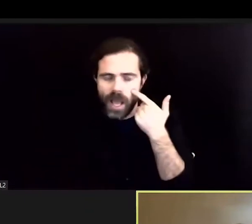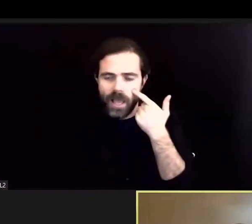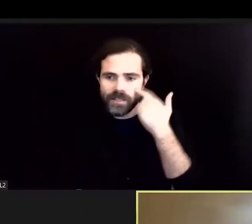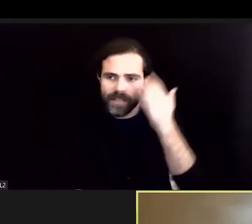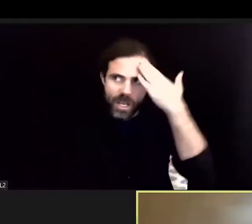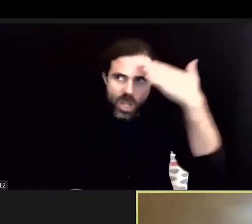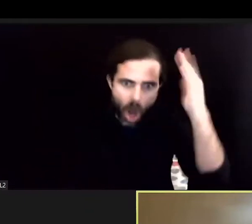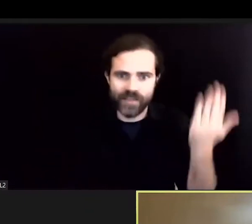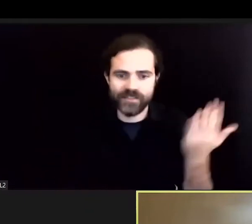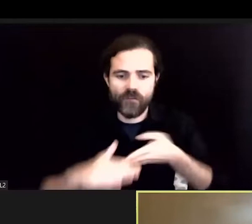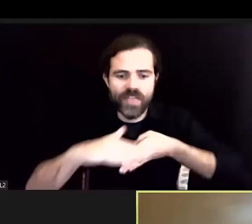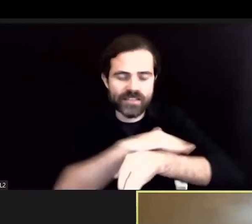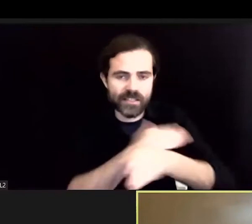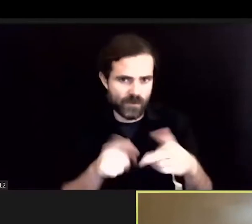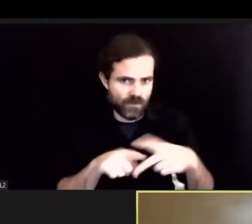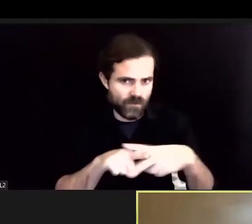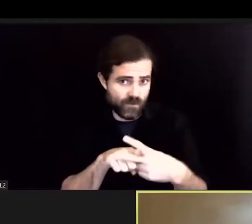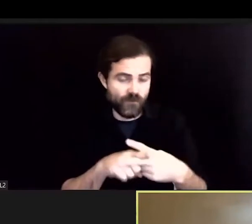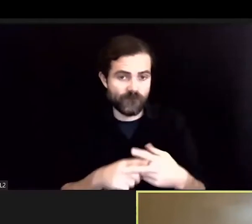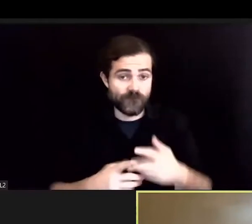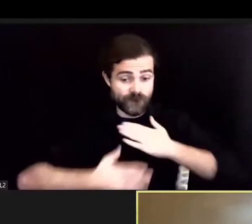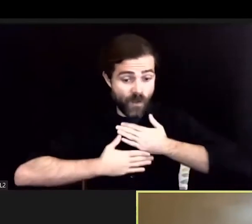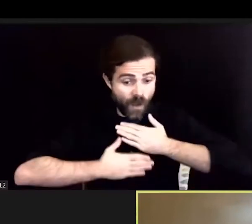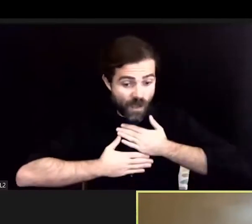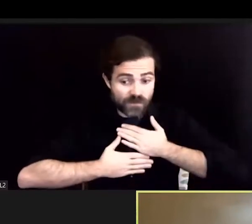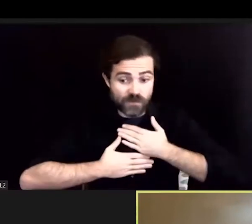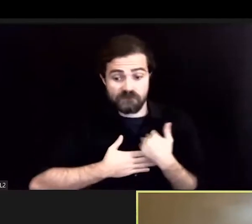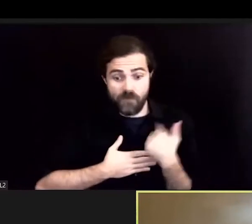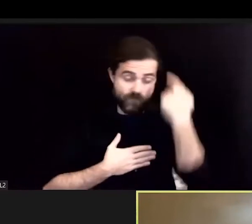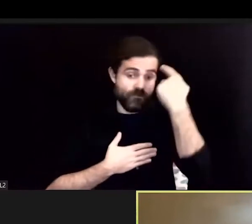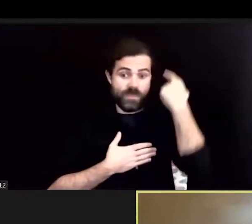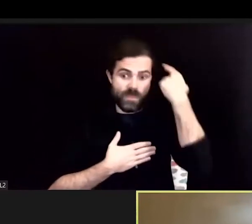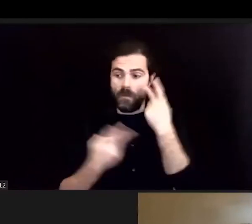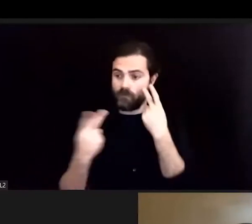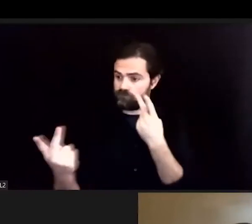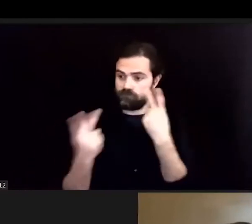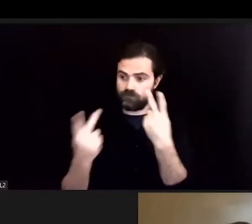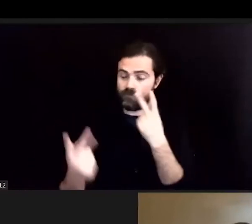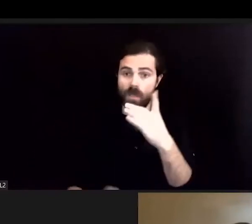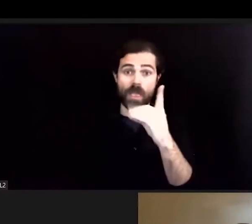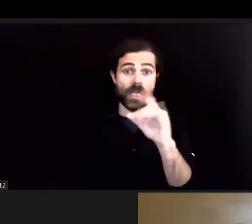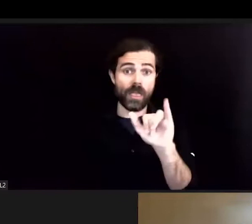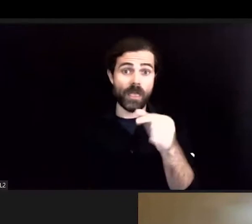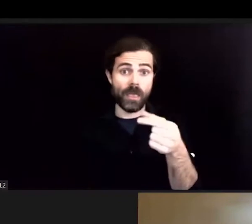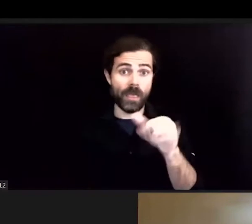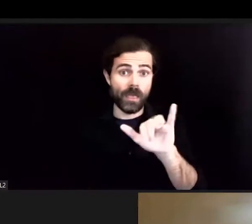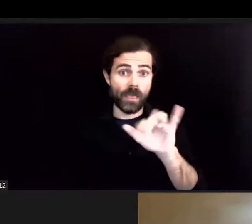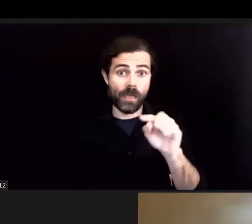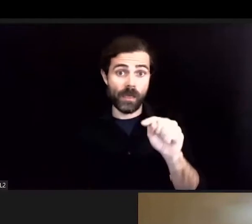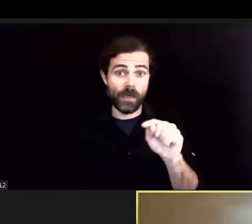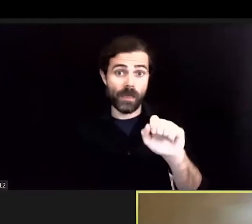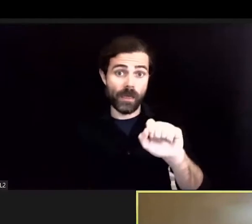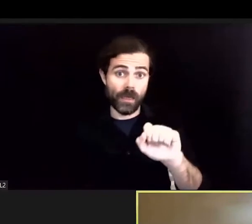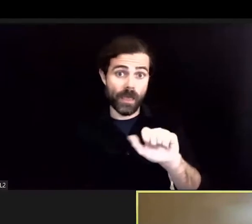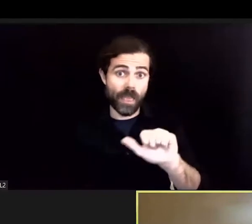For us, Digital Europe is a great contribution because you are the